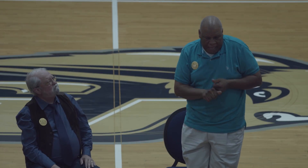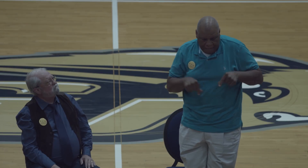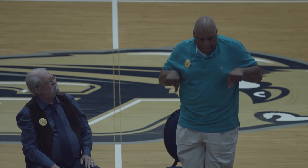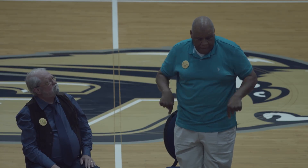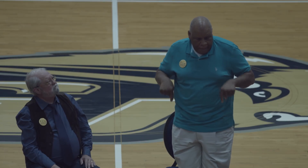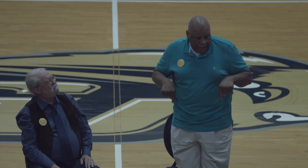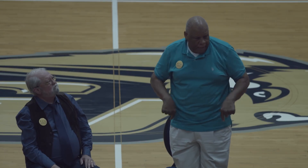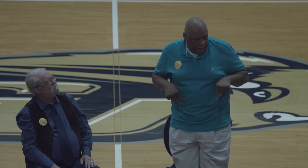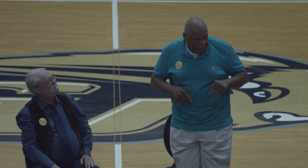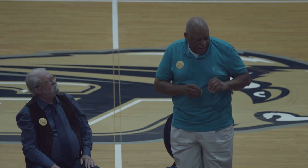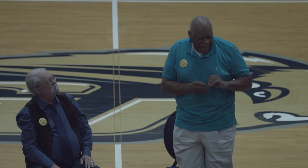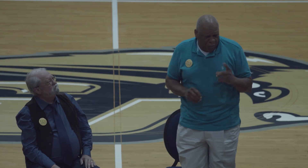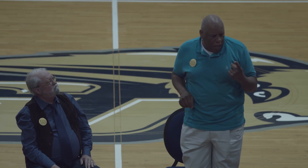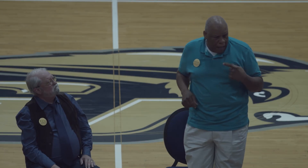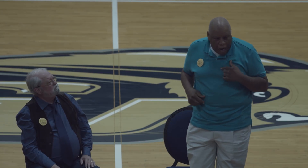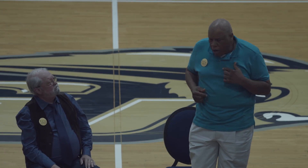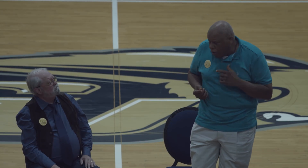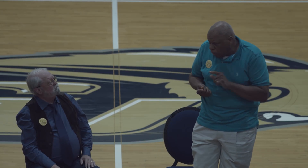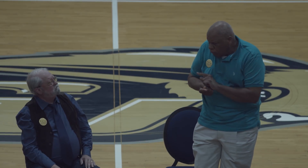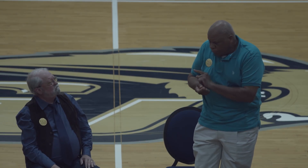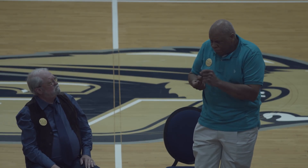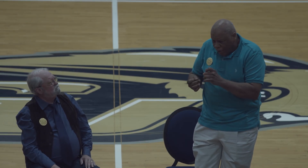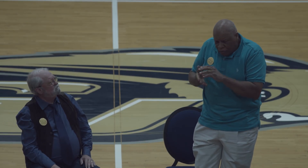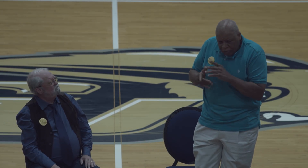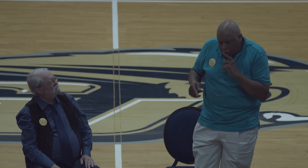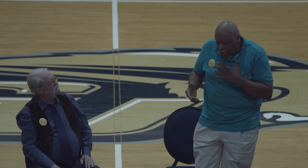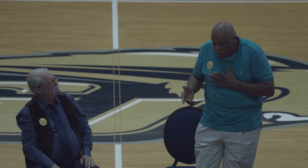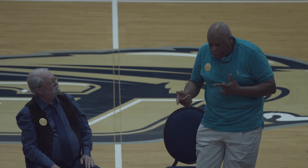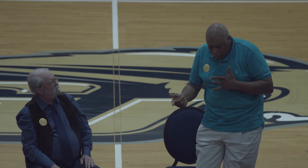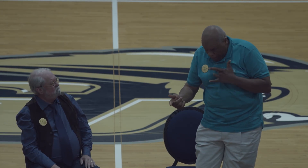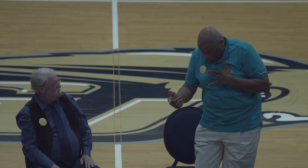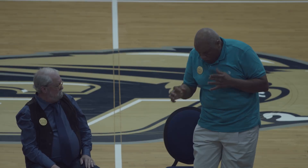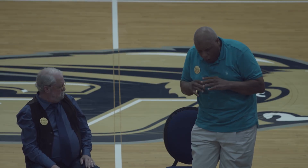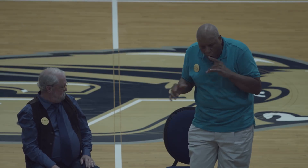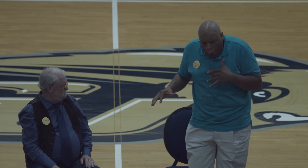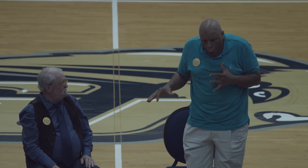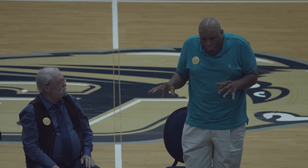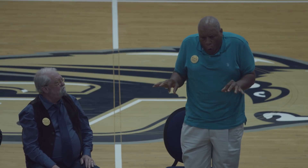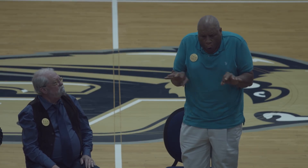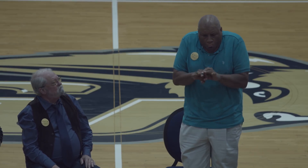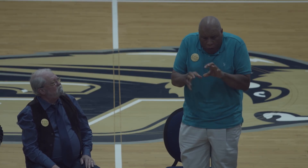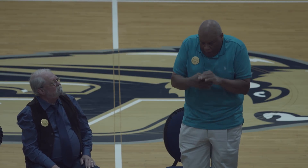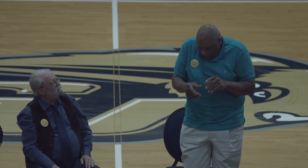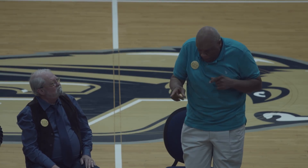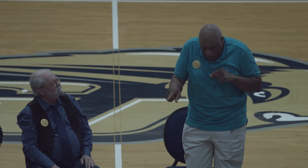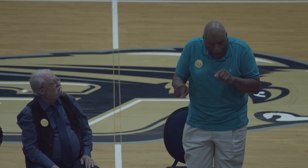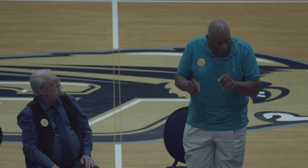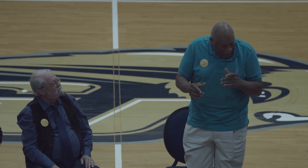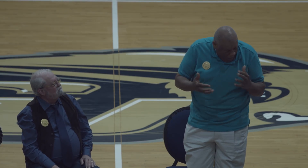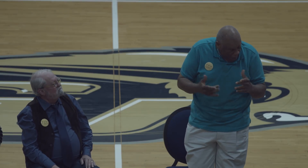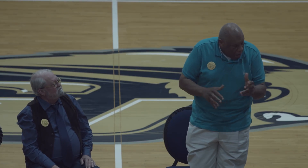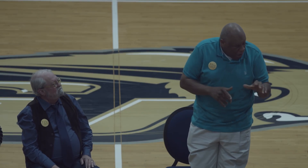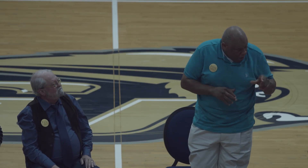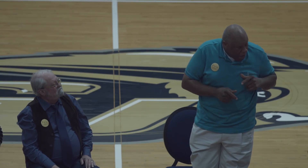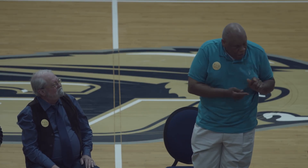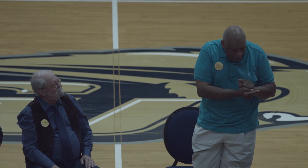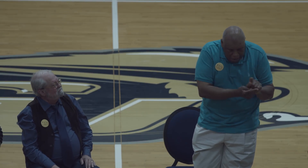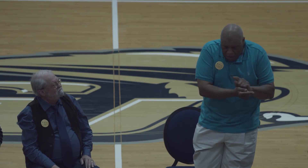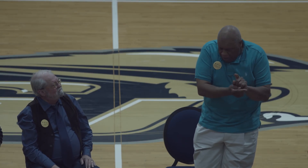it's important to remember that while there were many students and faculty and staff at the front lines, there were so many people behind